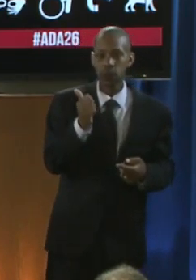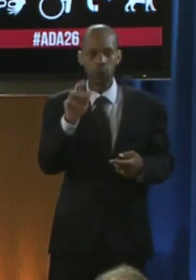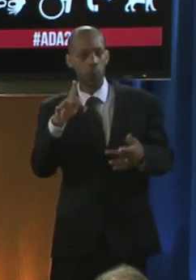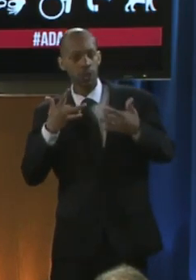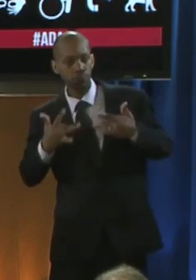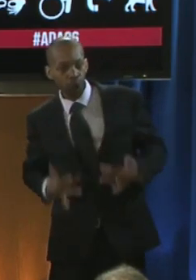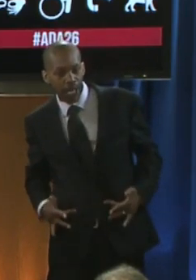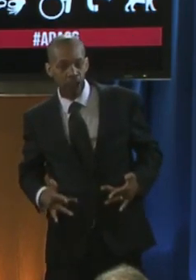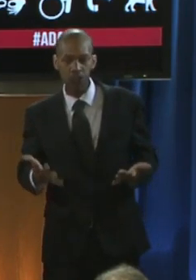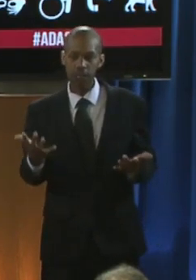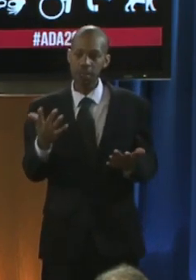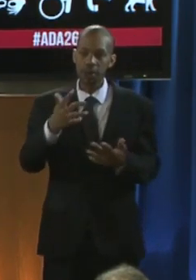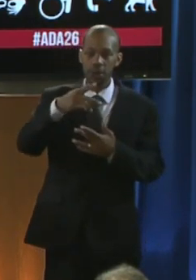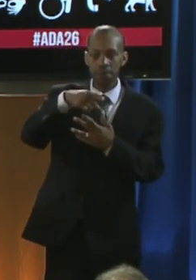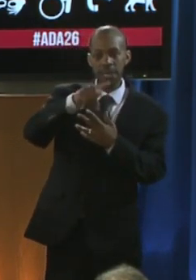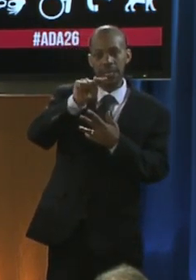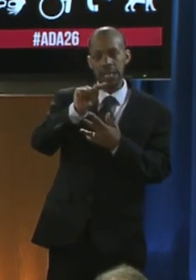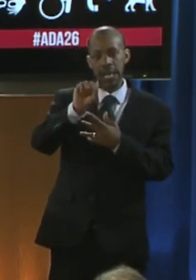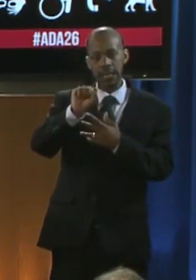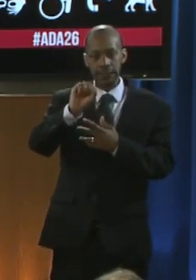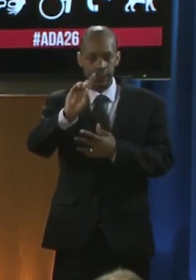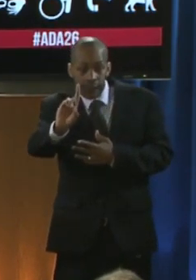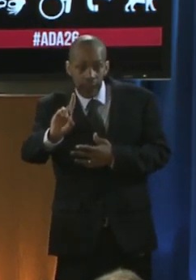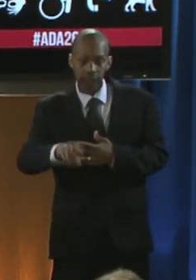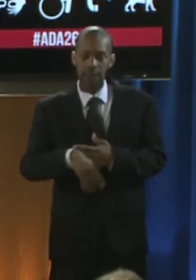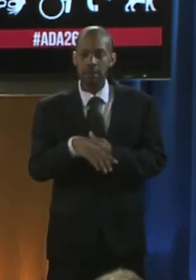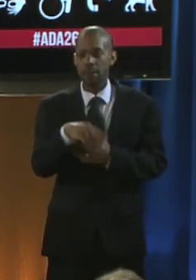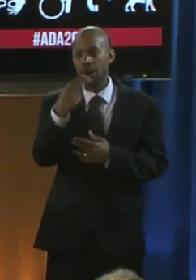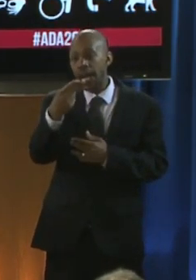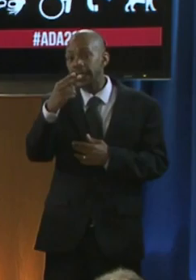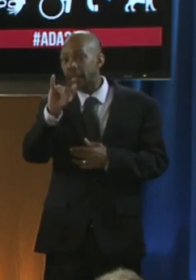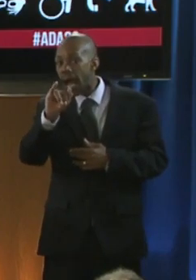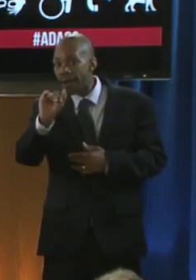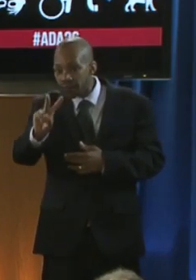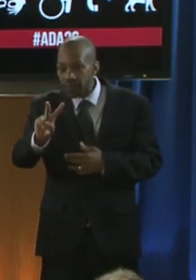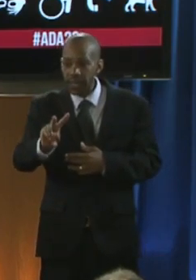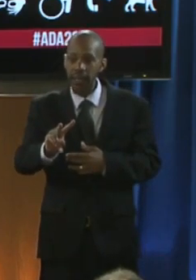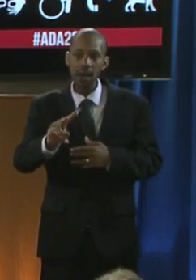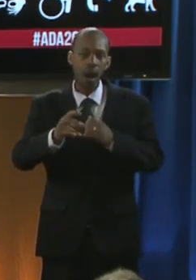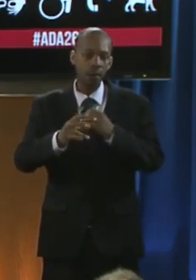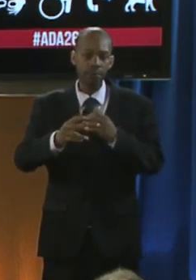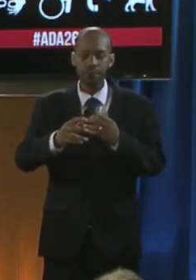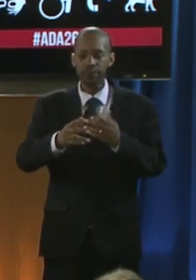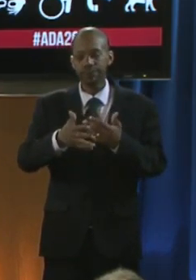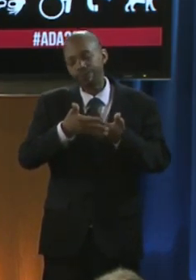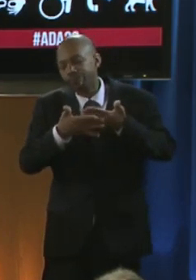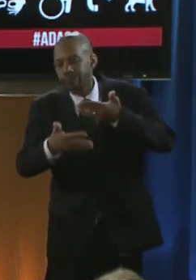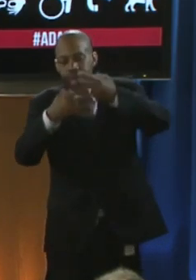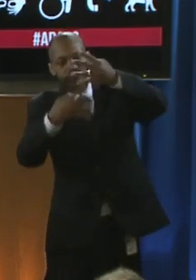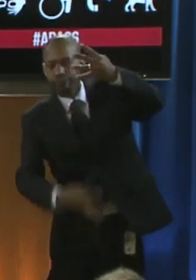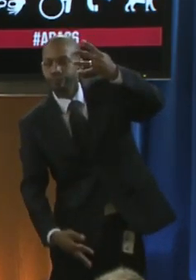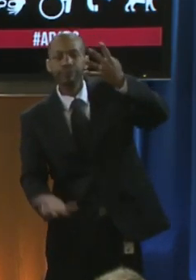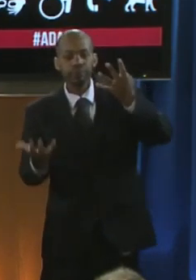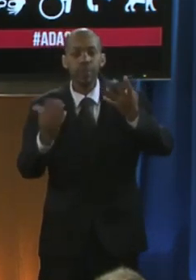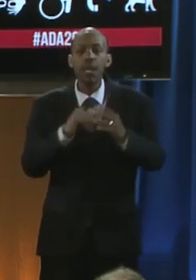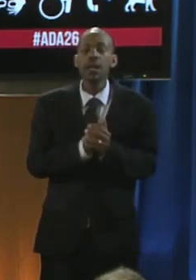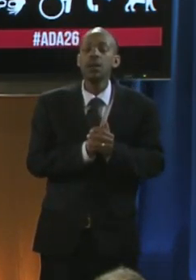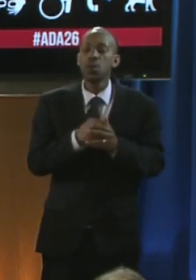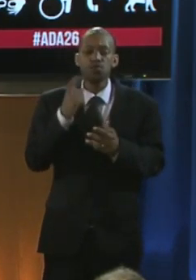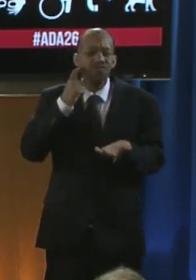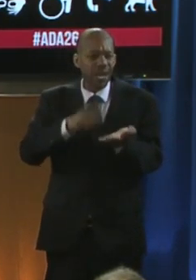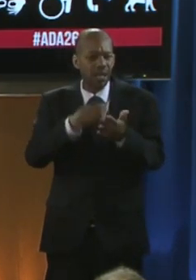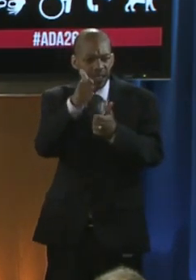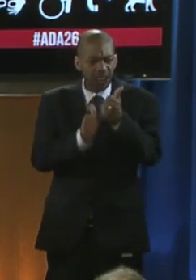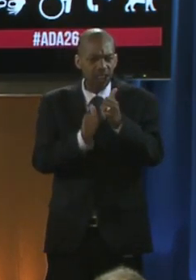depression, or post-traumatic stress disorder, or HIV/AIDS, on and on. We recognize that each